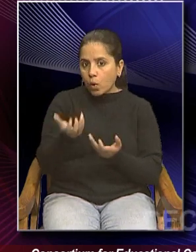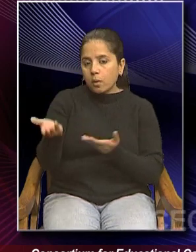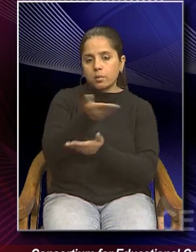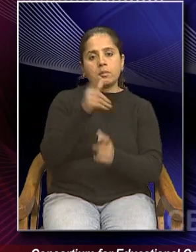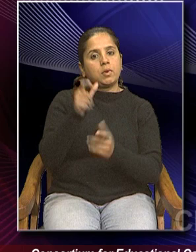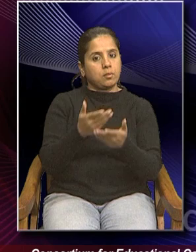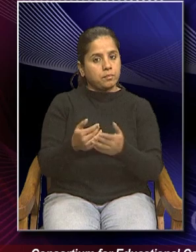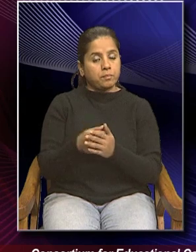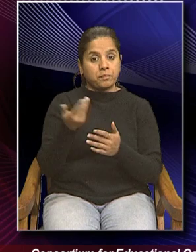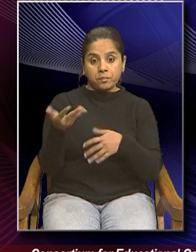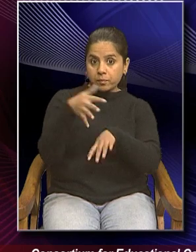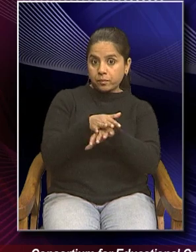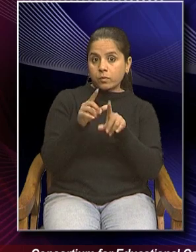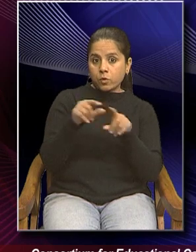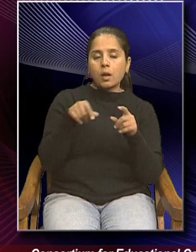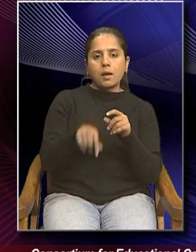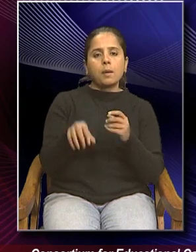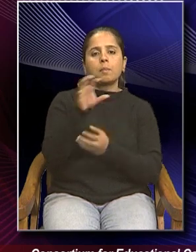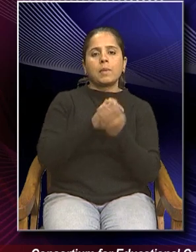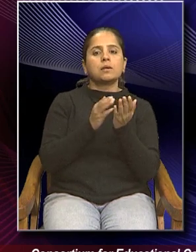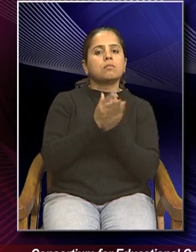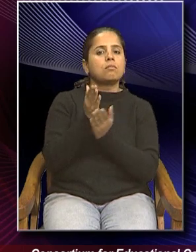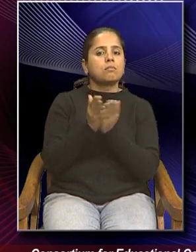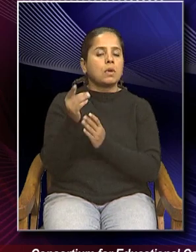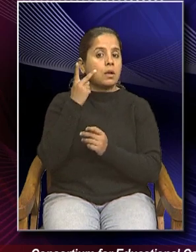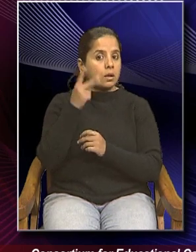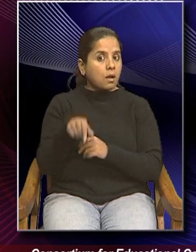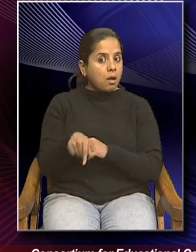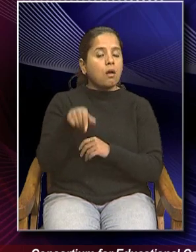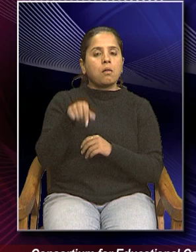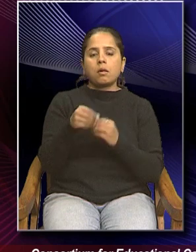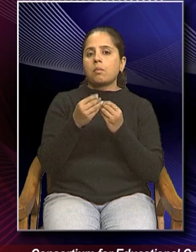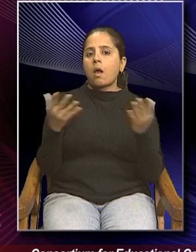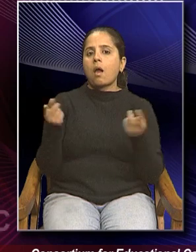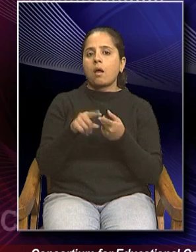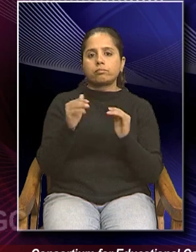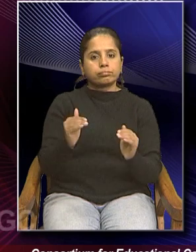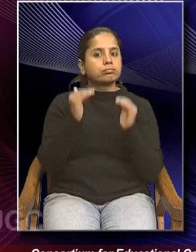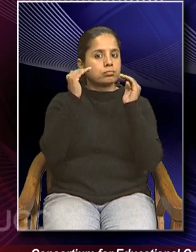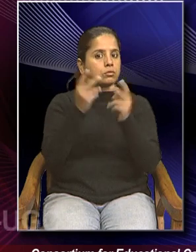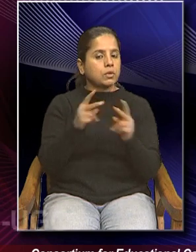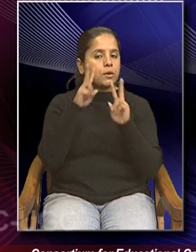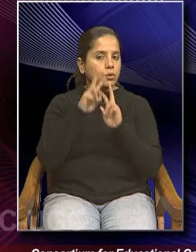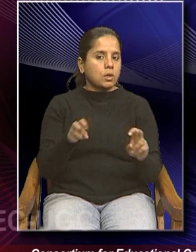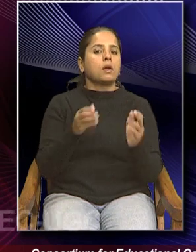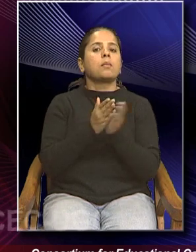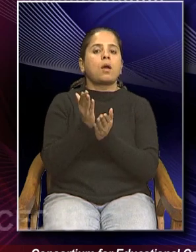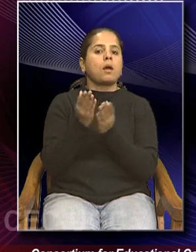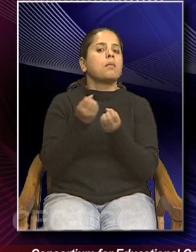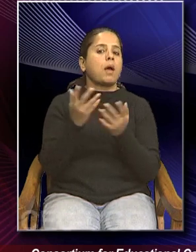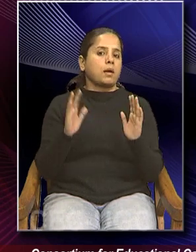The implementation of mixed method approaches has led to several advancements in research